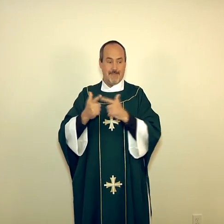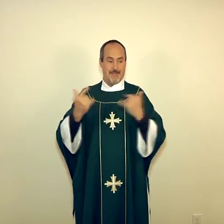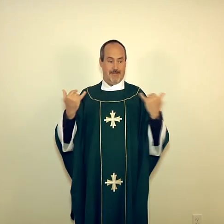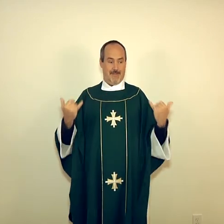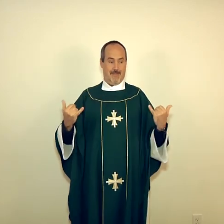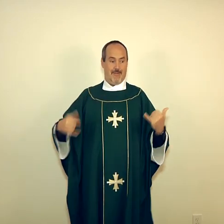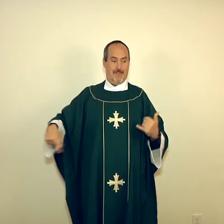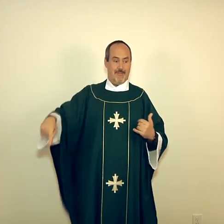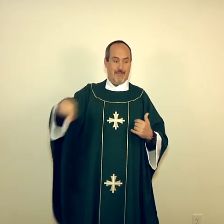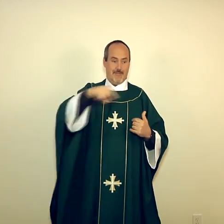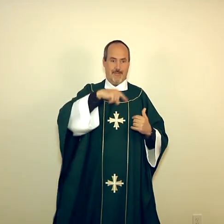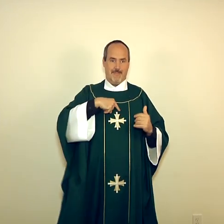Brothers and sisters,